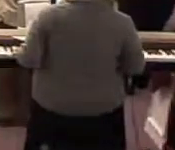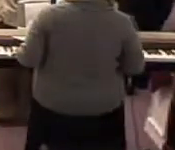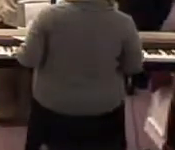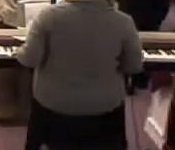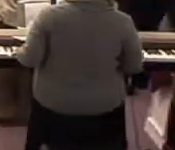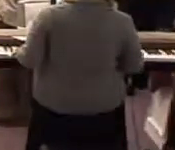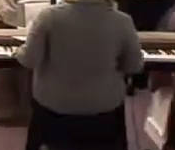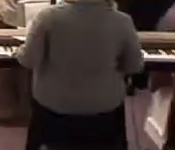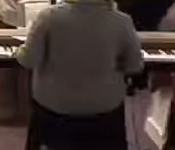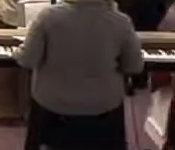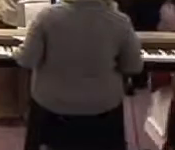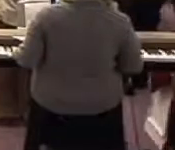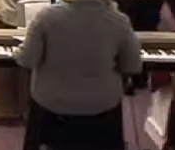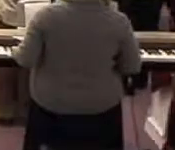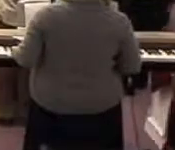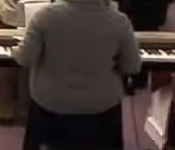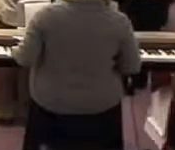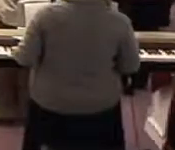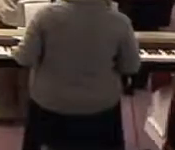manifestation.